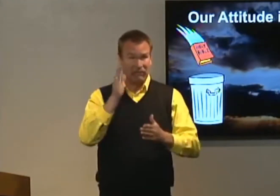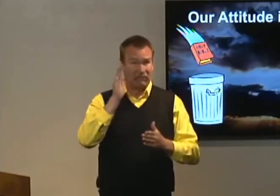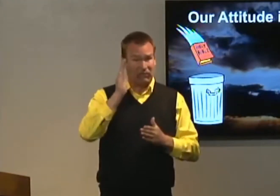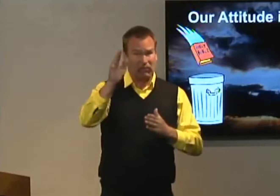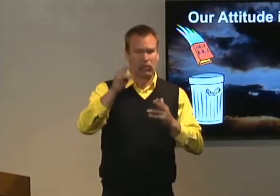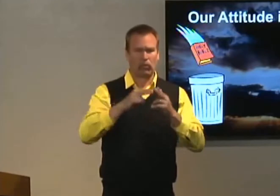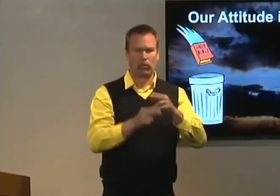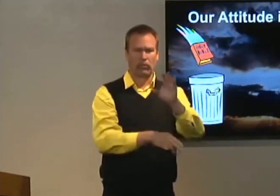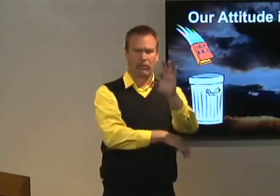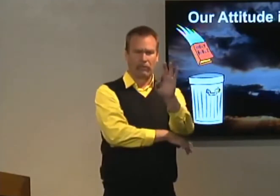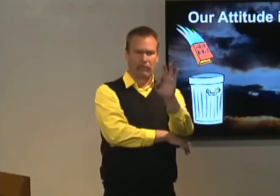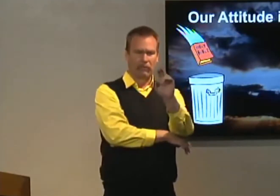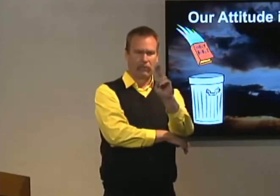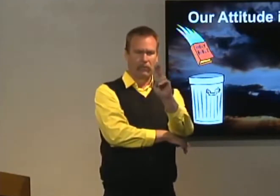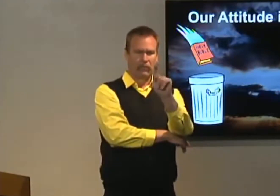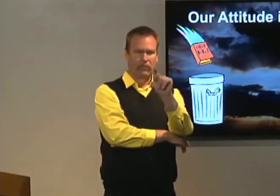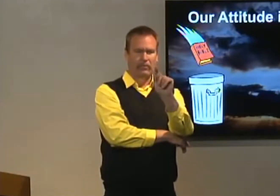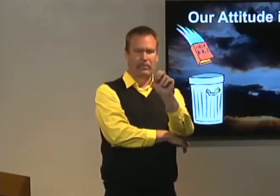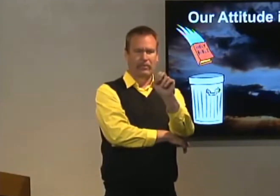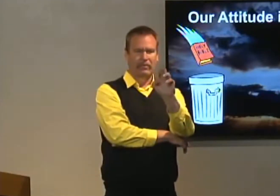it's important that people who believe,